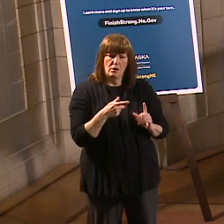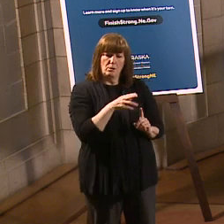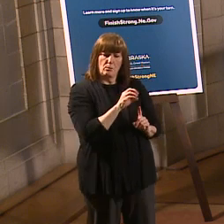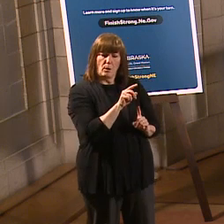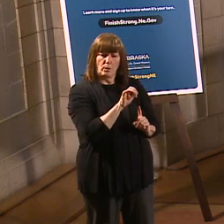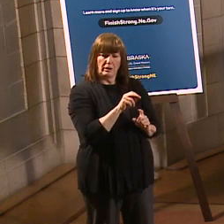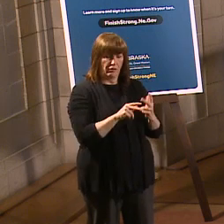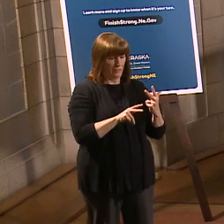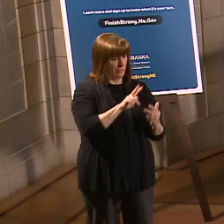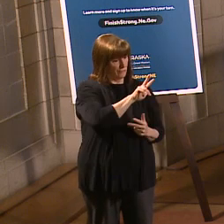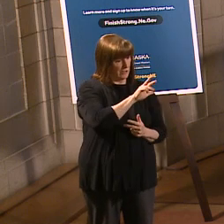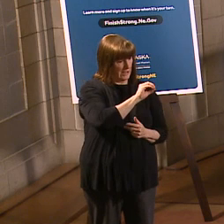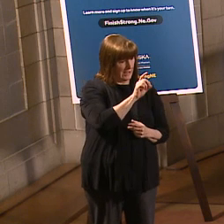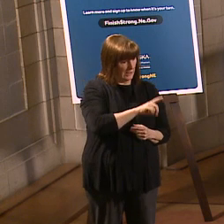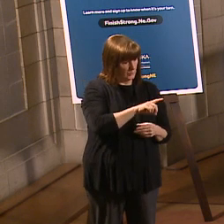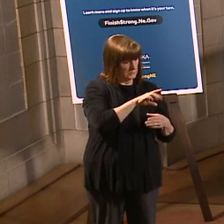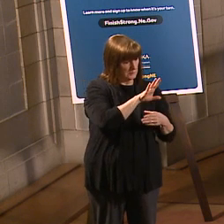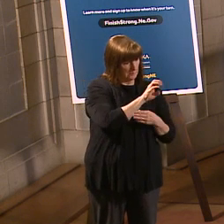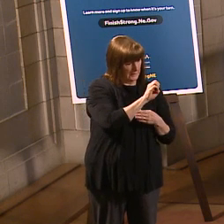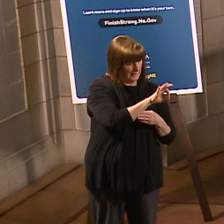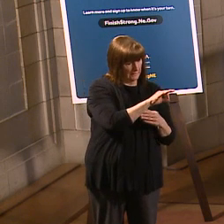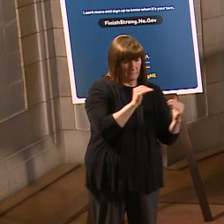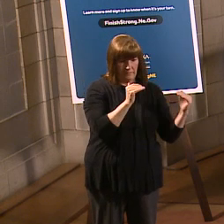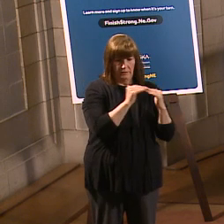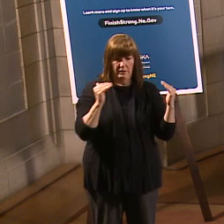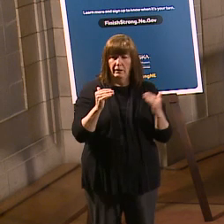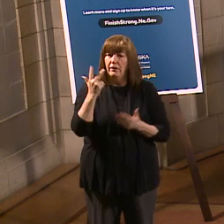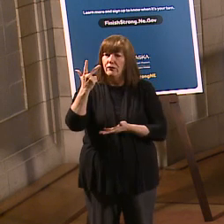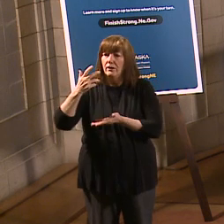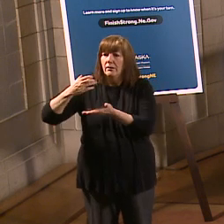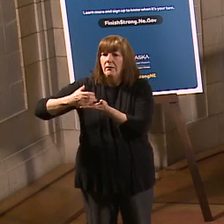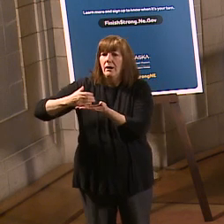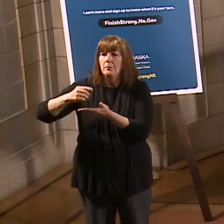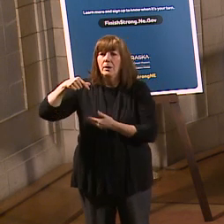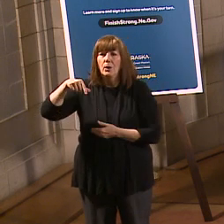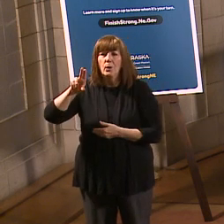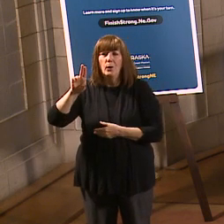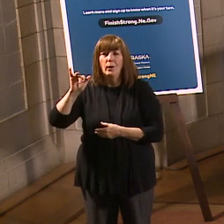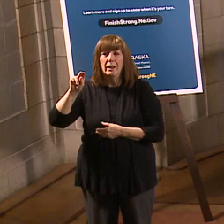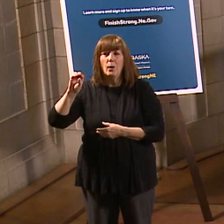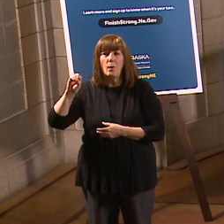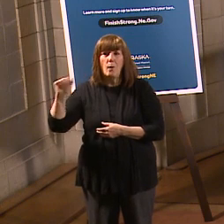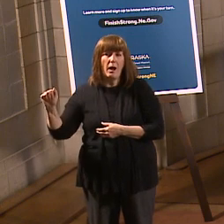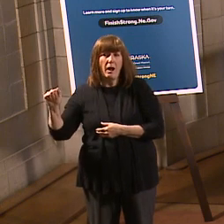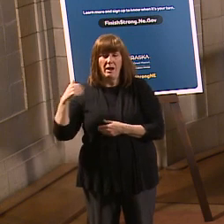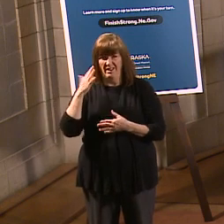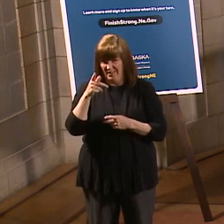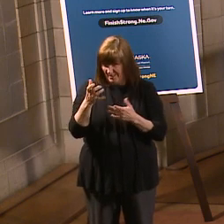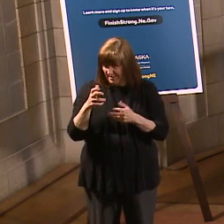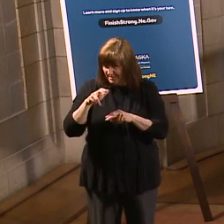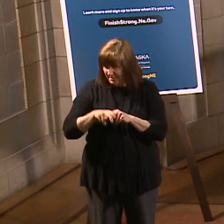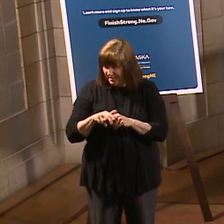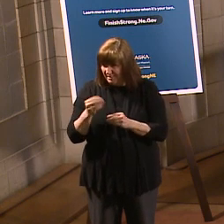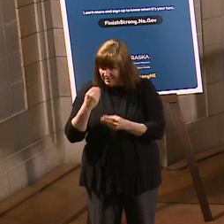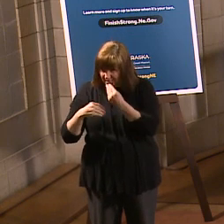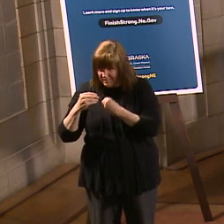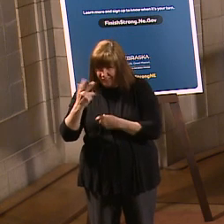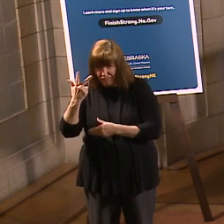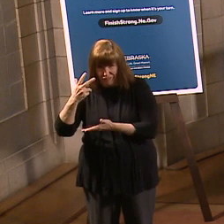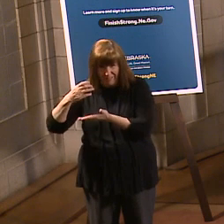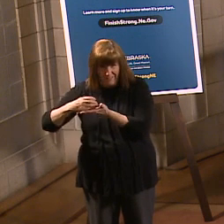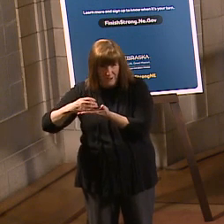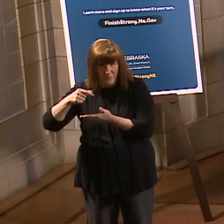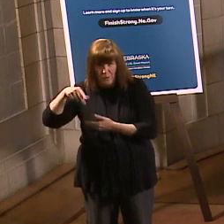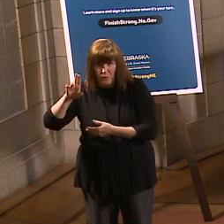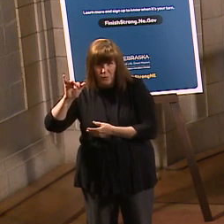from 3 ounces of beef as 3 cups of quinoa. And while I don't know anybody who wants to sit down and eat 3 cups of quinoa at